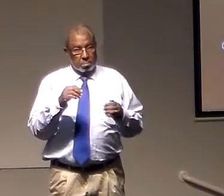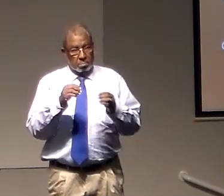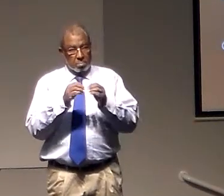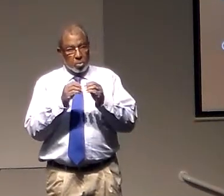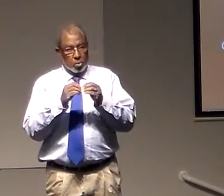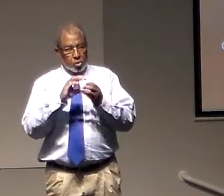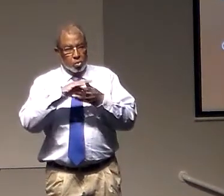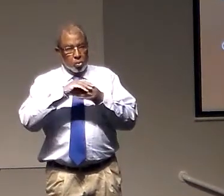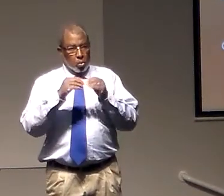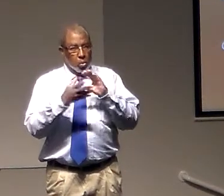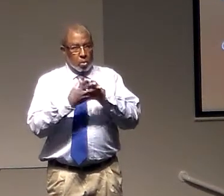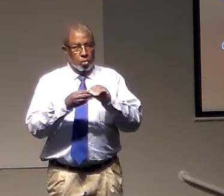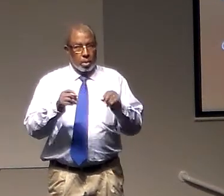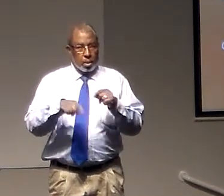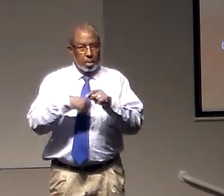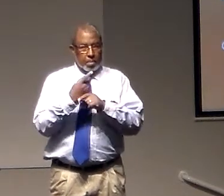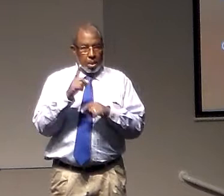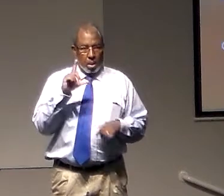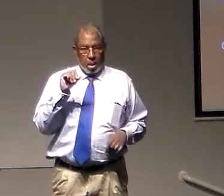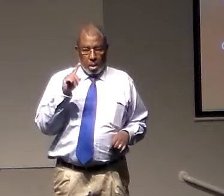So, Lot